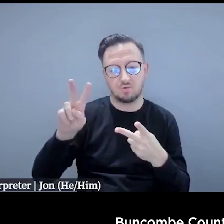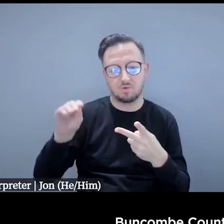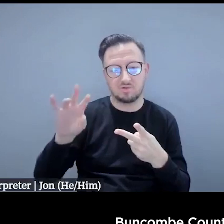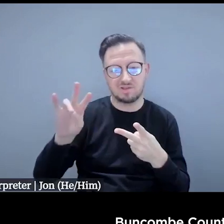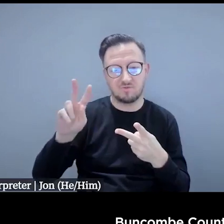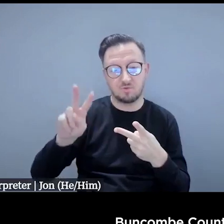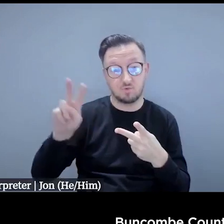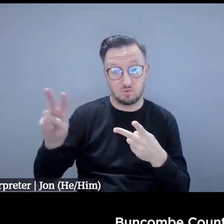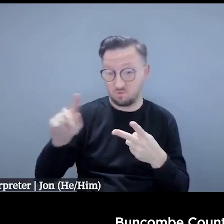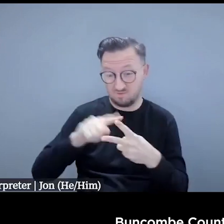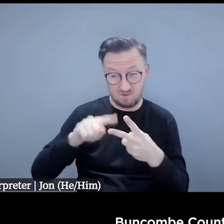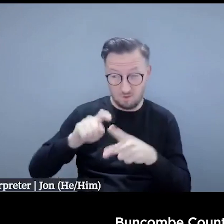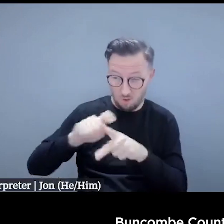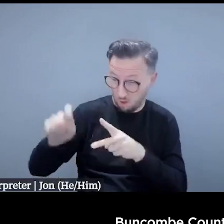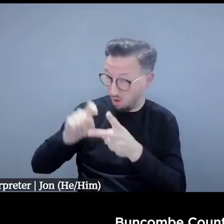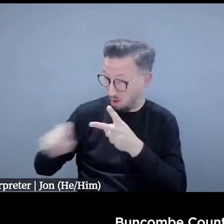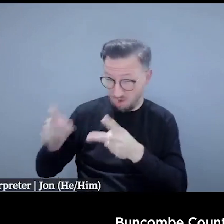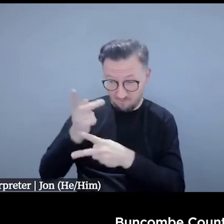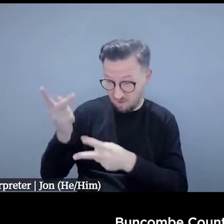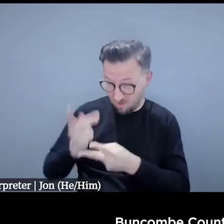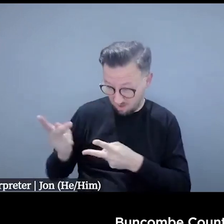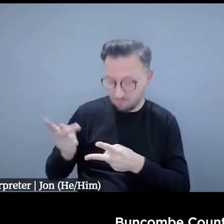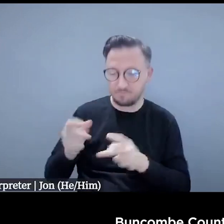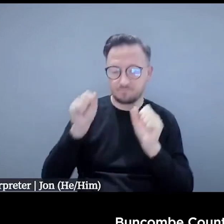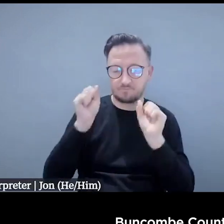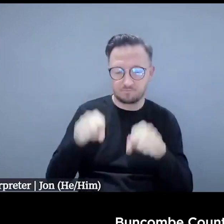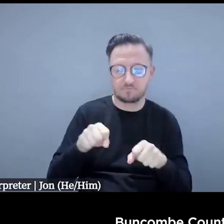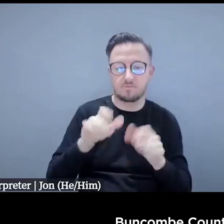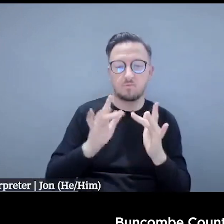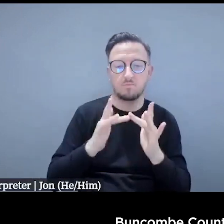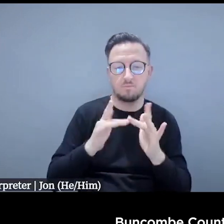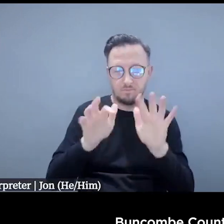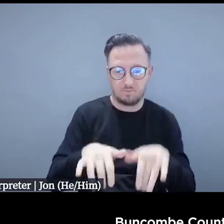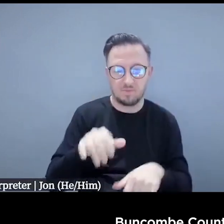828-820-722 and you cannot get through, you can place an issue tracker on our website at